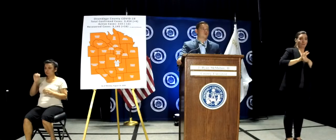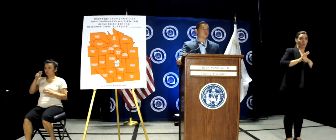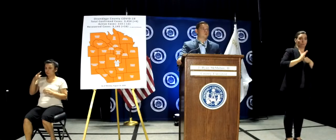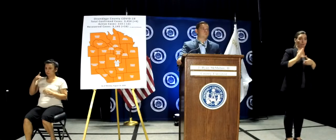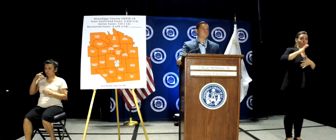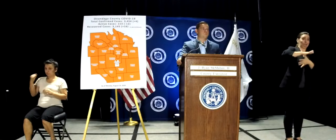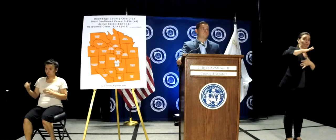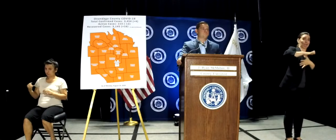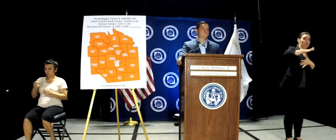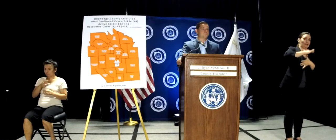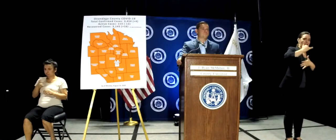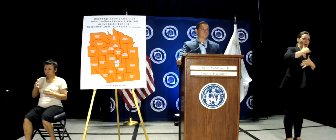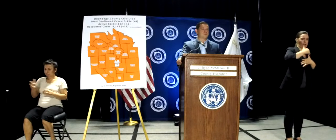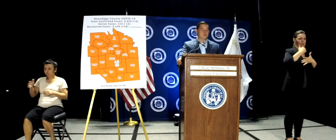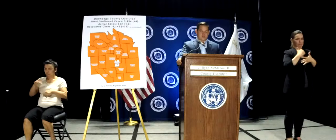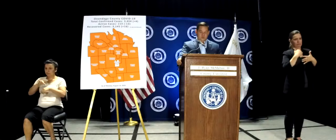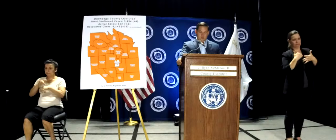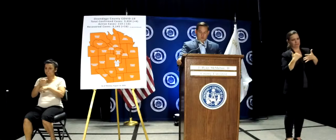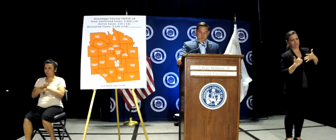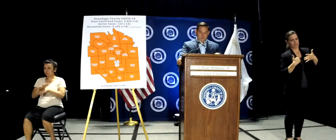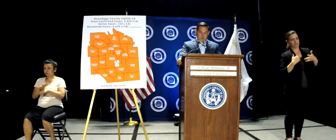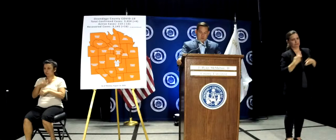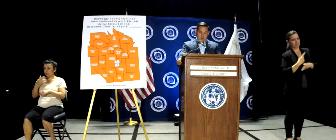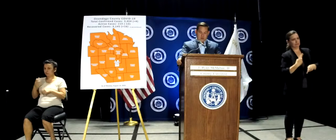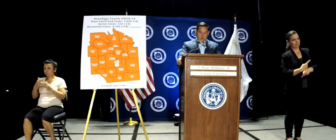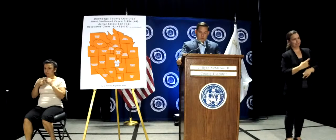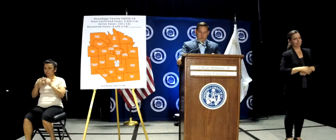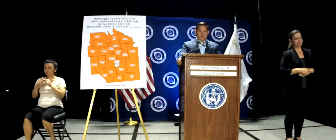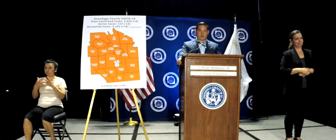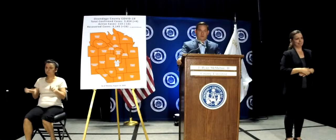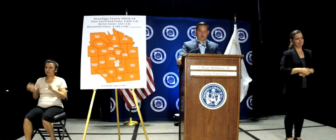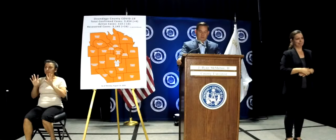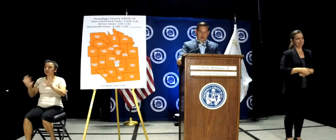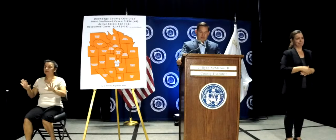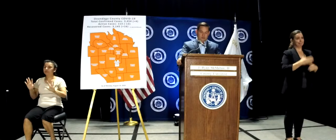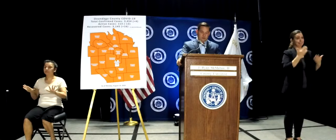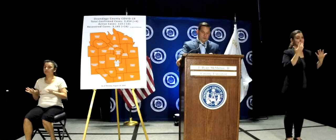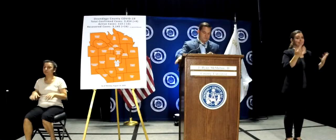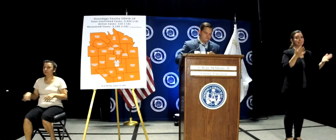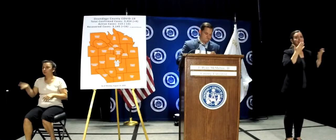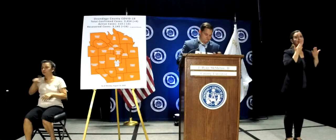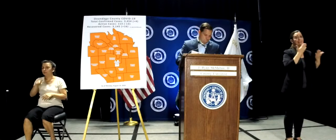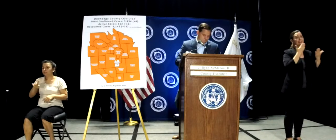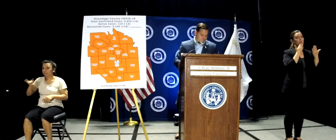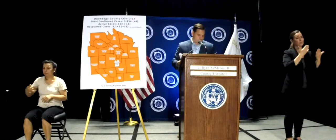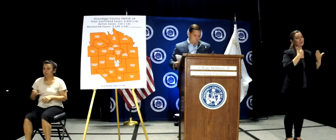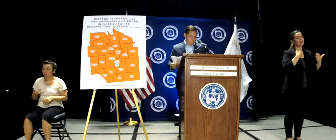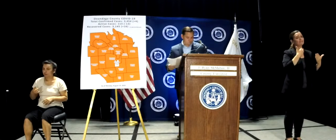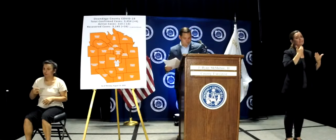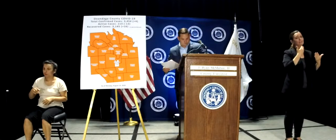Other questions? Thanks, folks. We will see everybody back on Thursday.